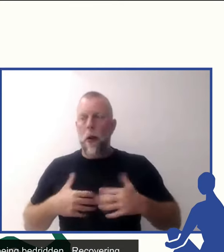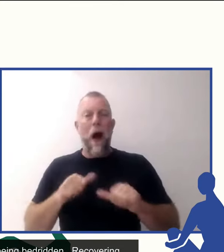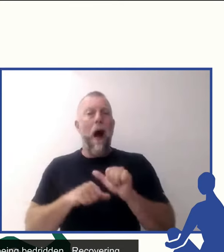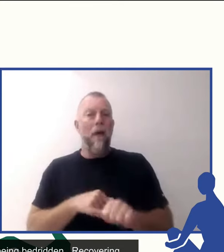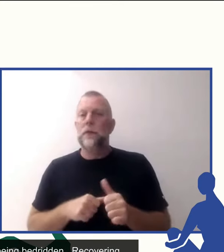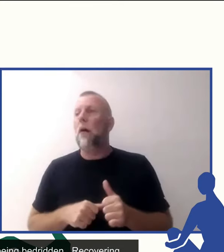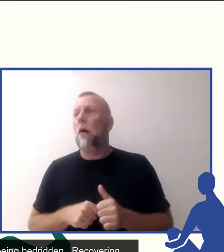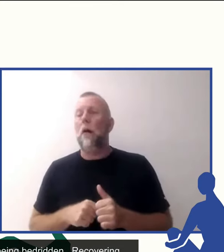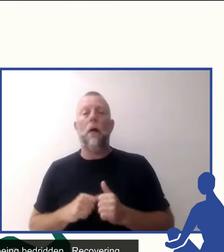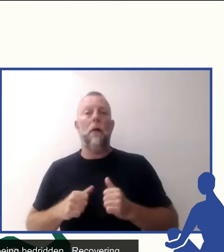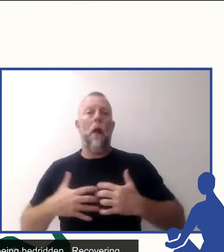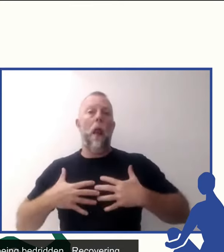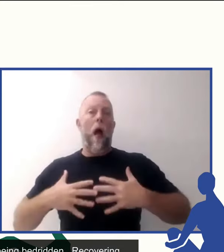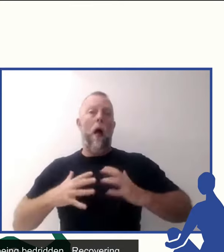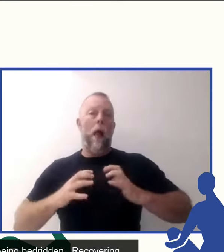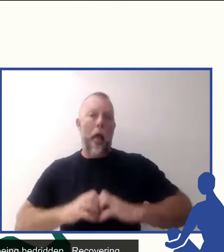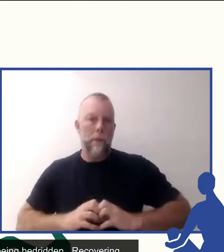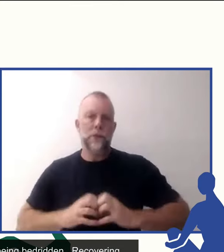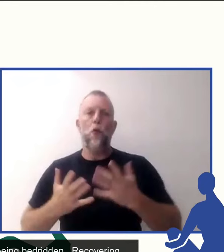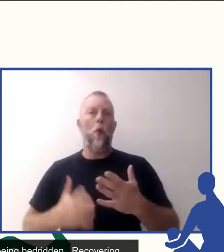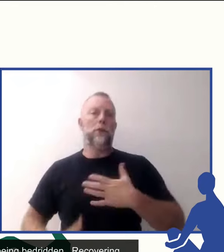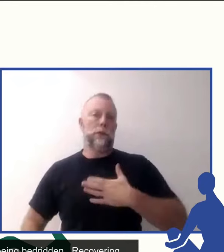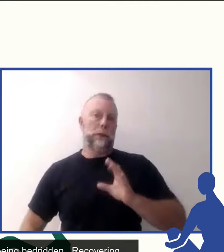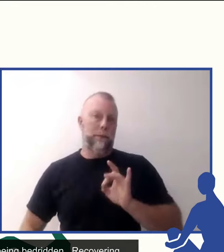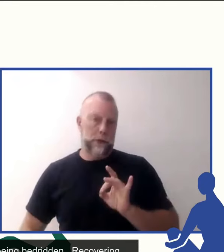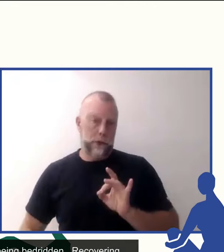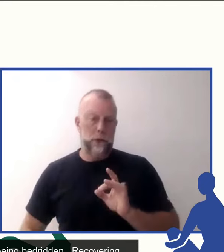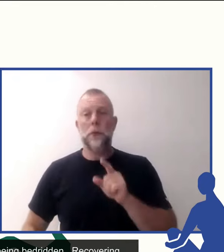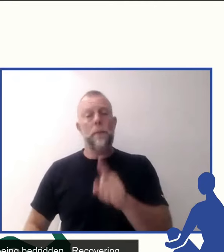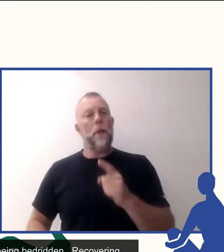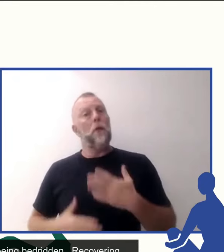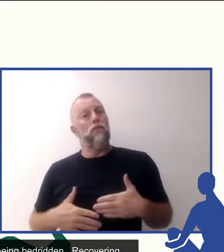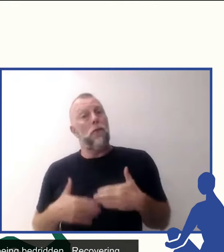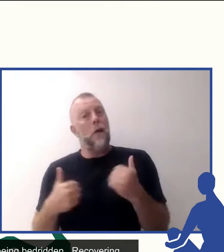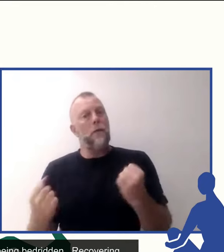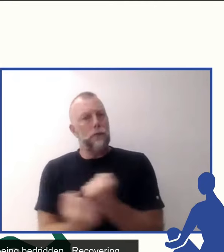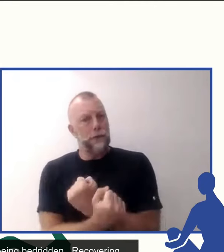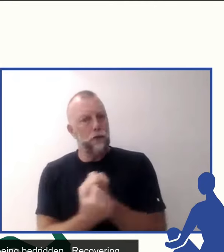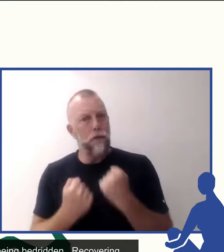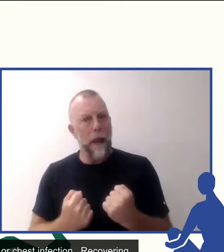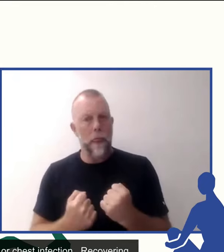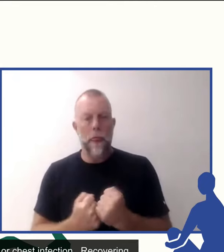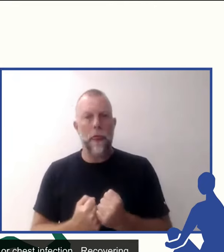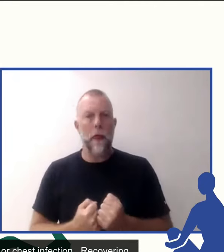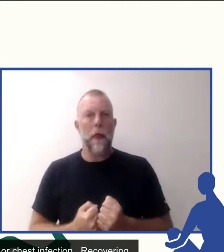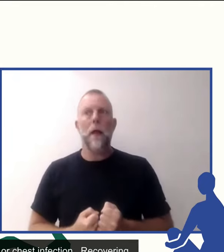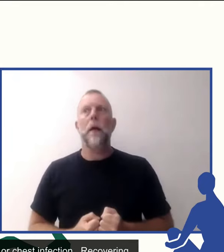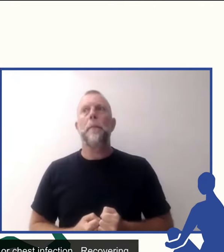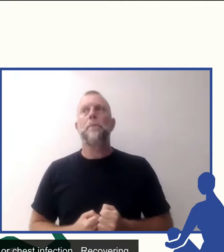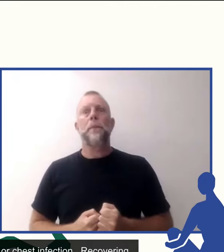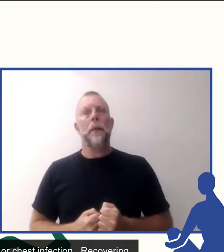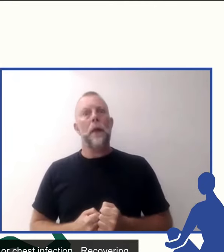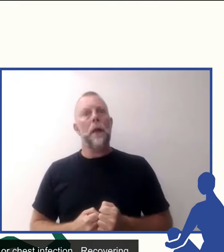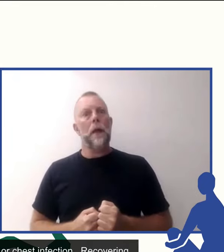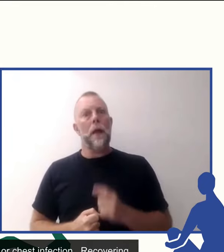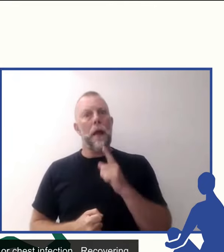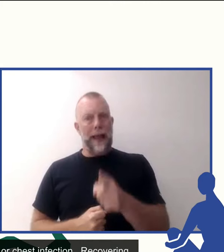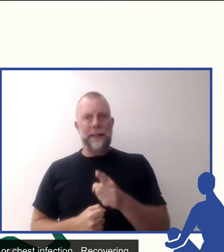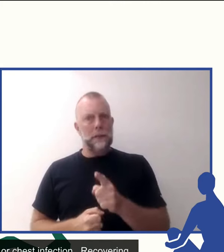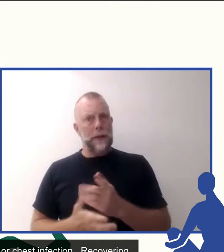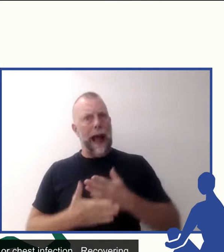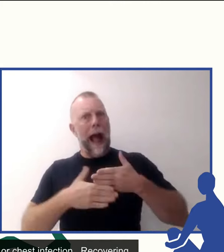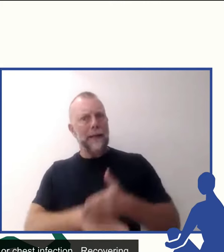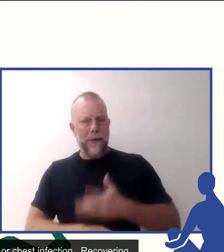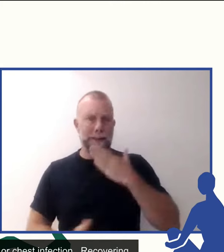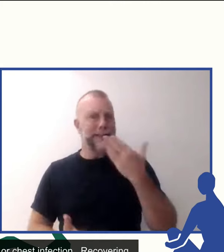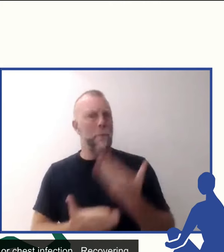a lung collapse or chest infection. Recovering strength and vitality in general, I think, is a very active and very